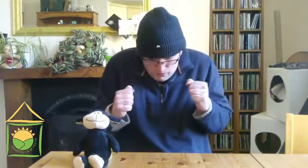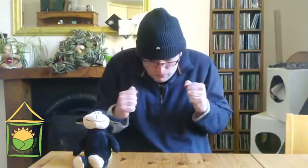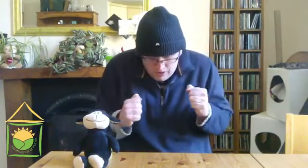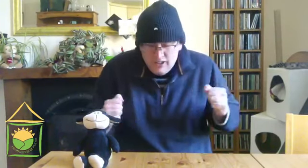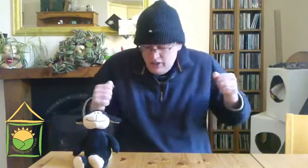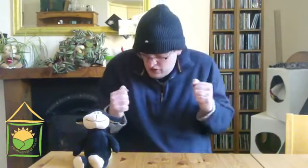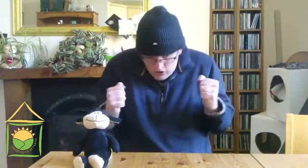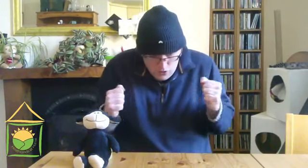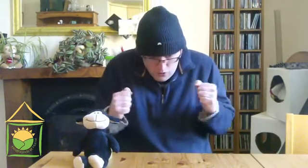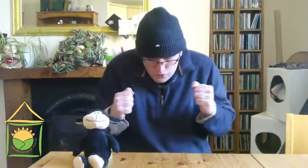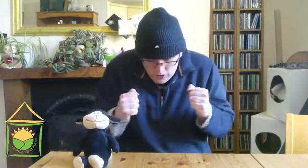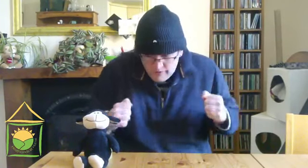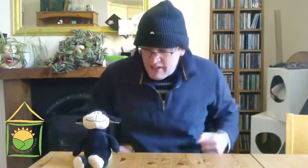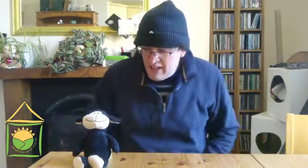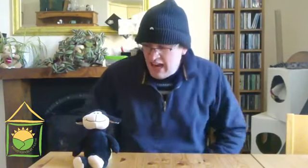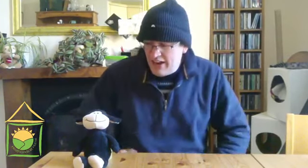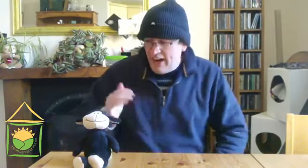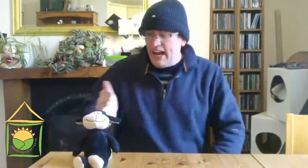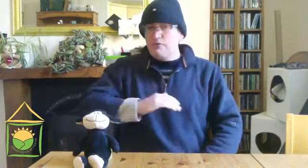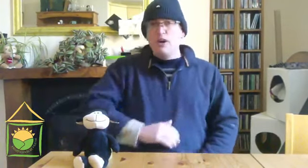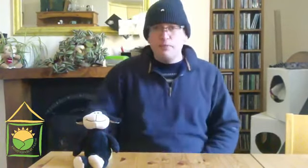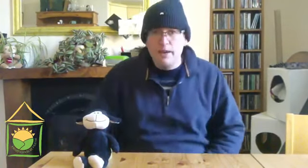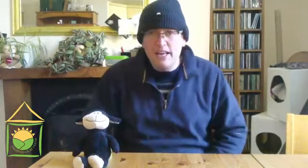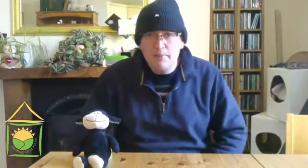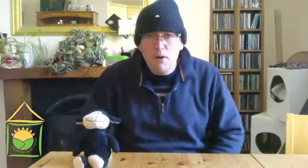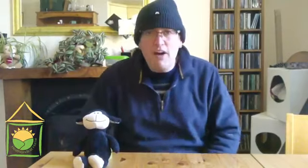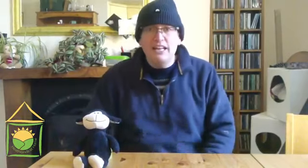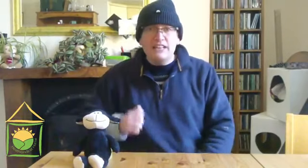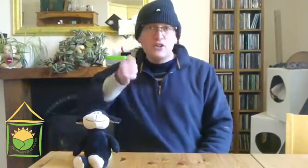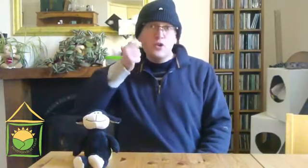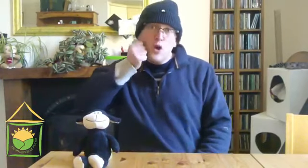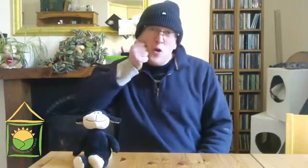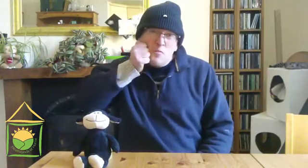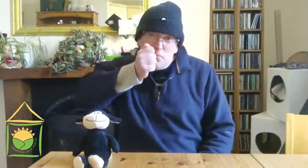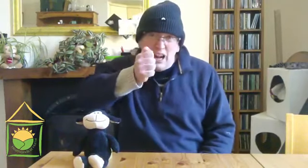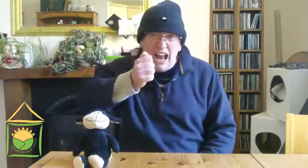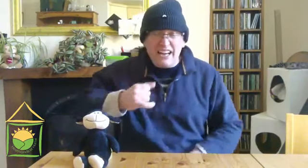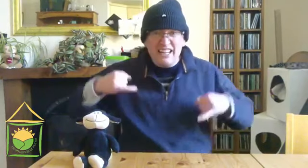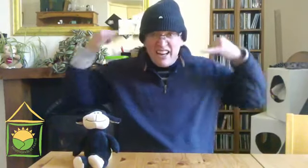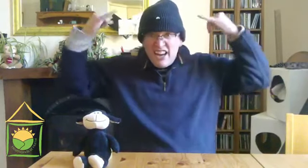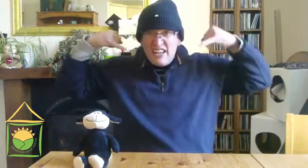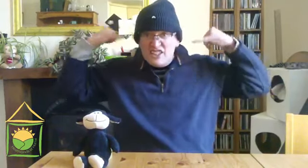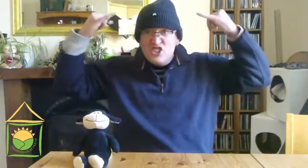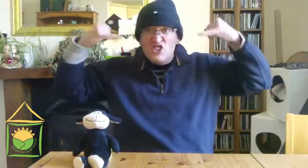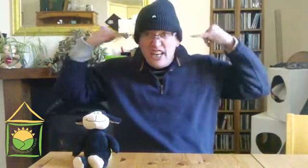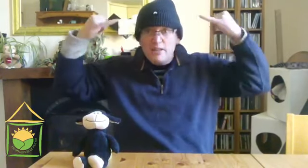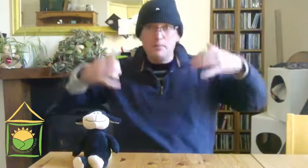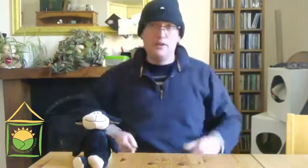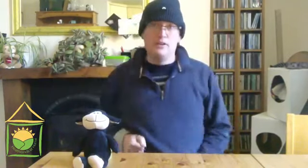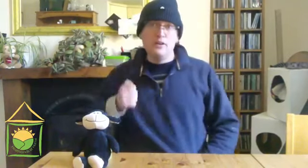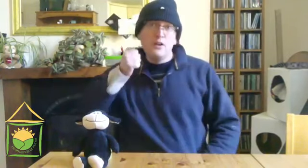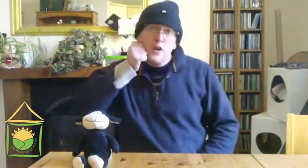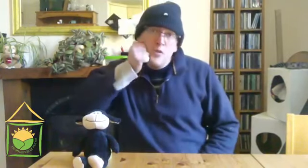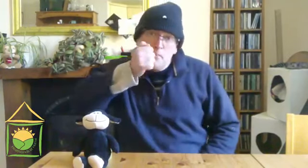Cold, cold. And I have with me my little black sheep.